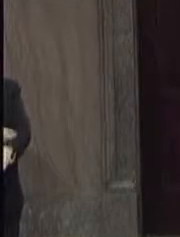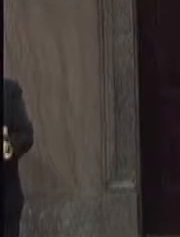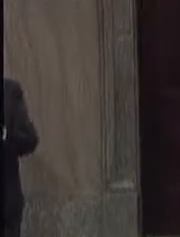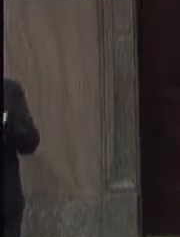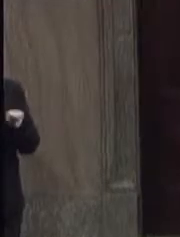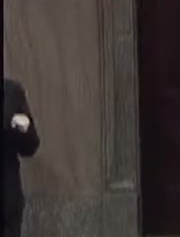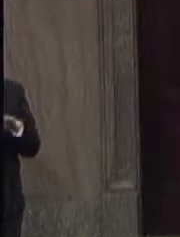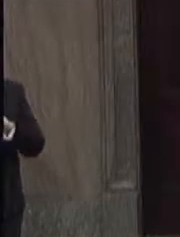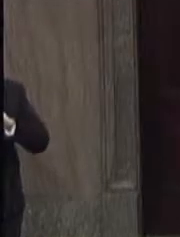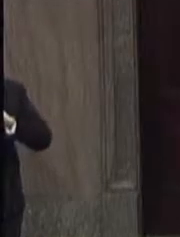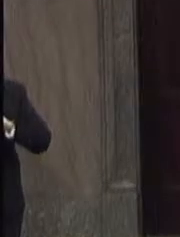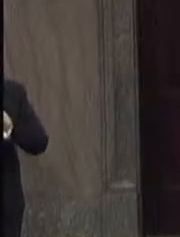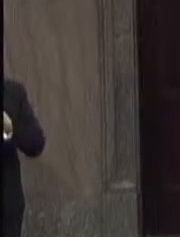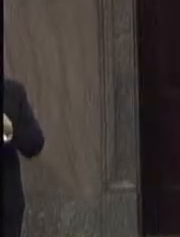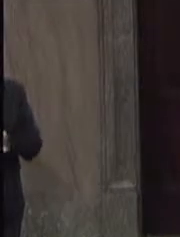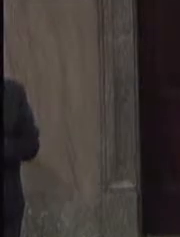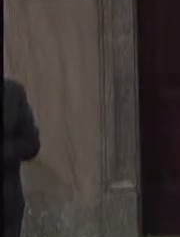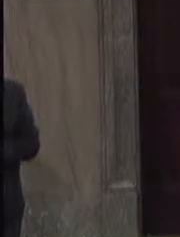in our community.